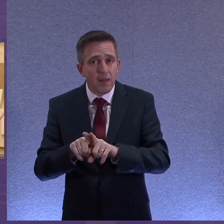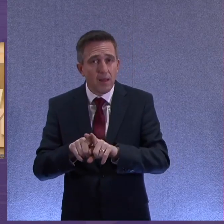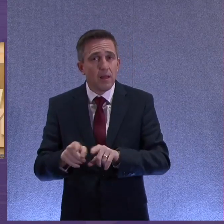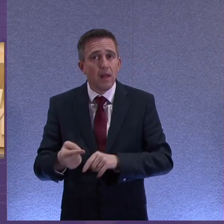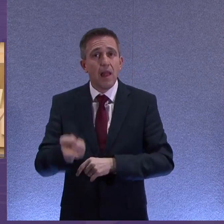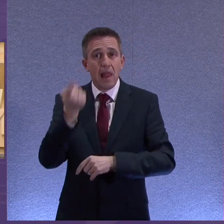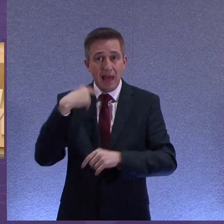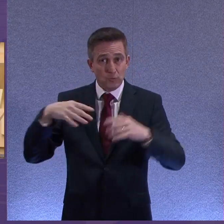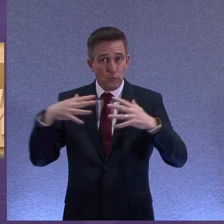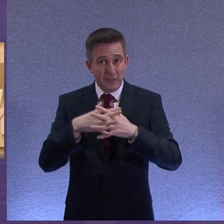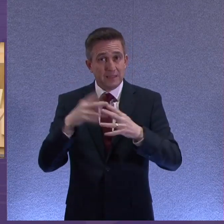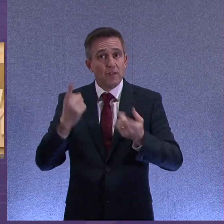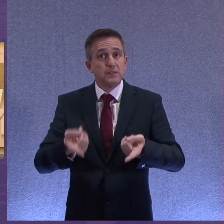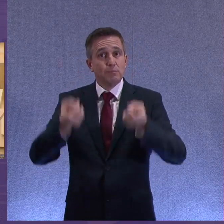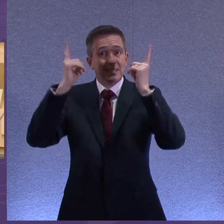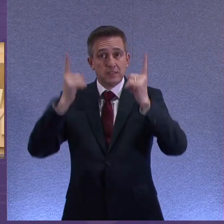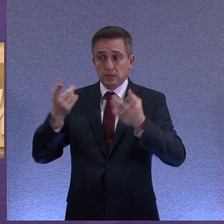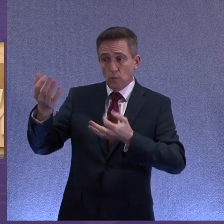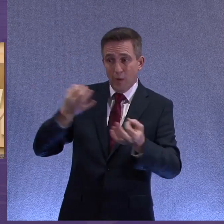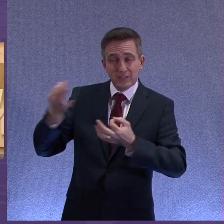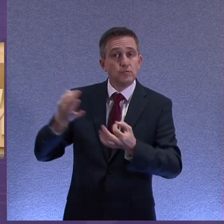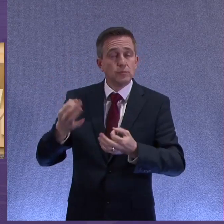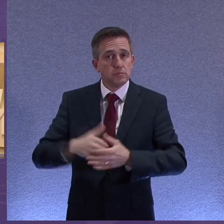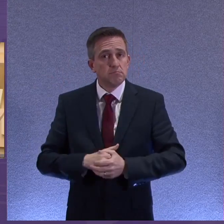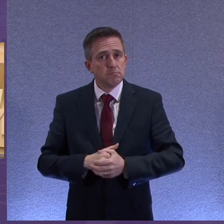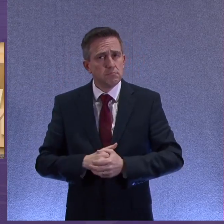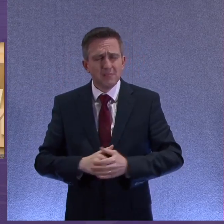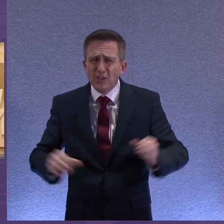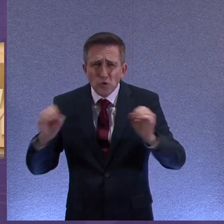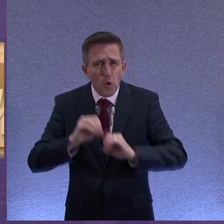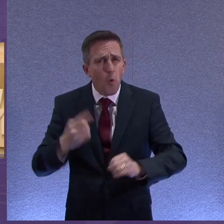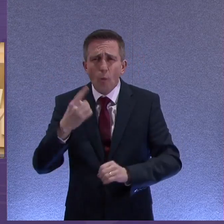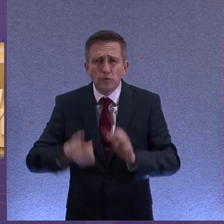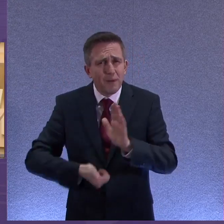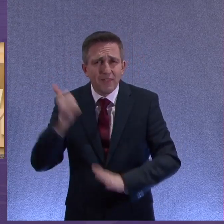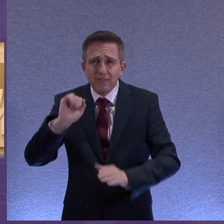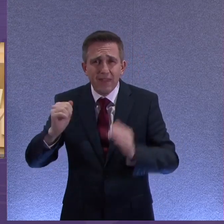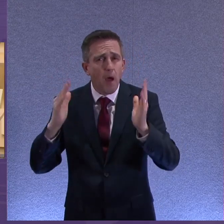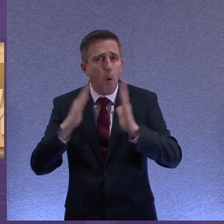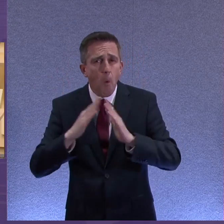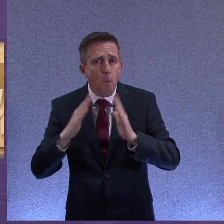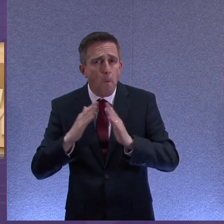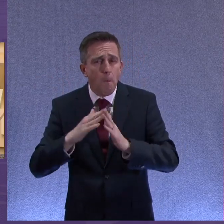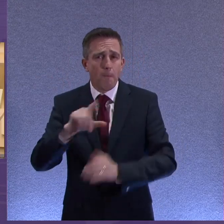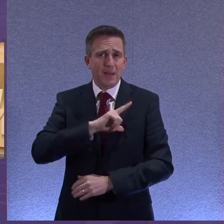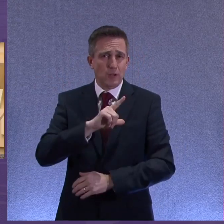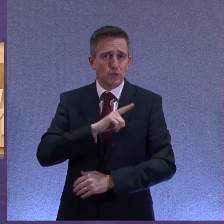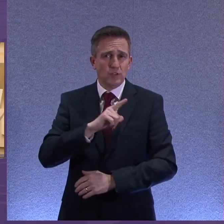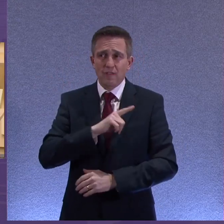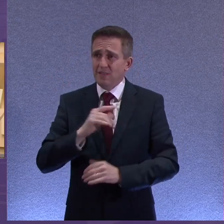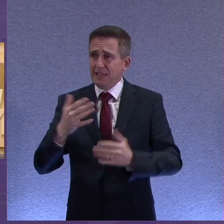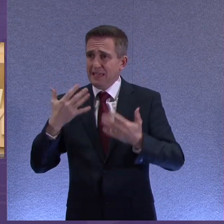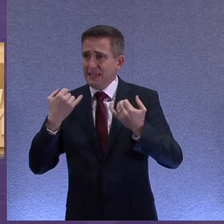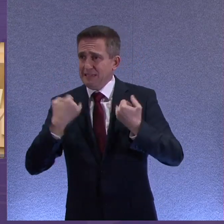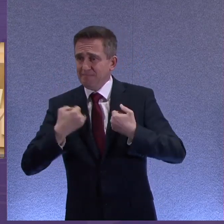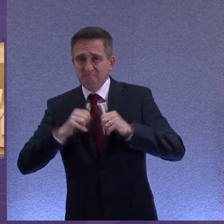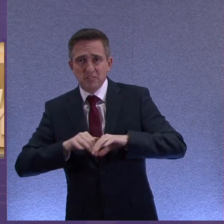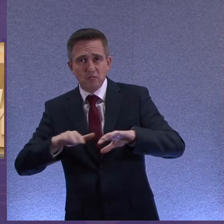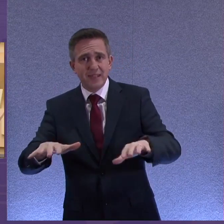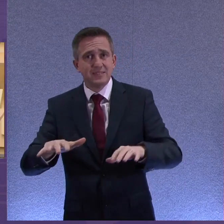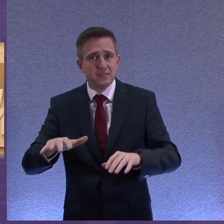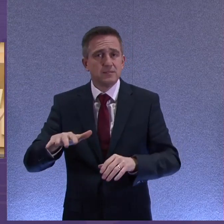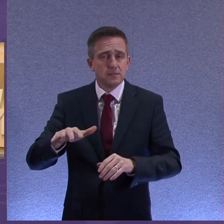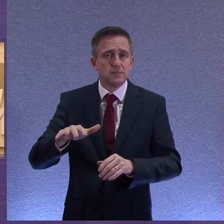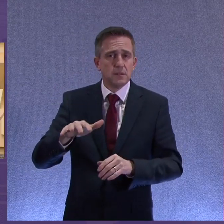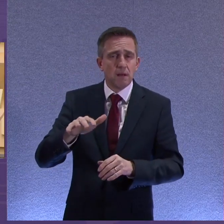First Minister's questions, and I'll be clear again today, nobody should be evicted from their home as a result of this crisis, and I will make that clear